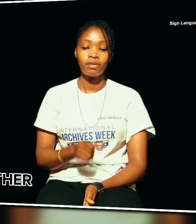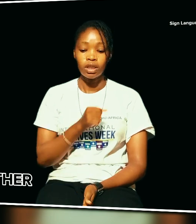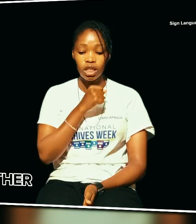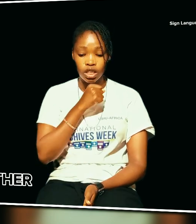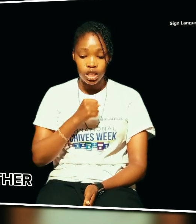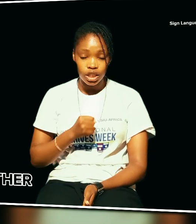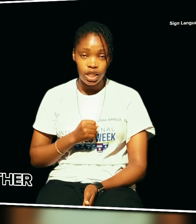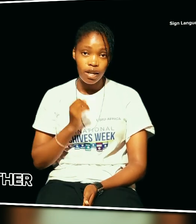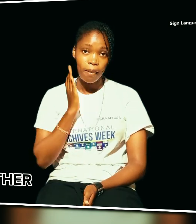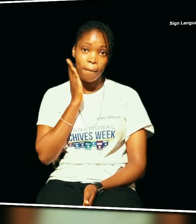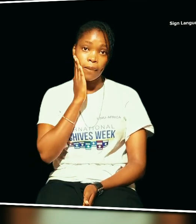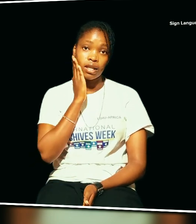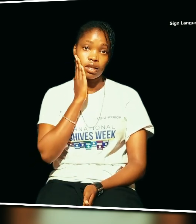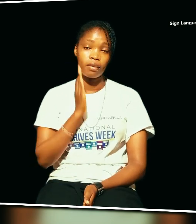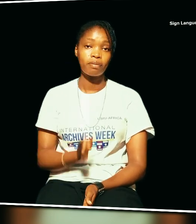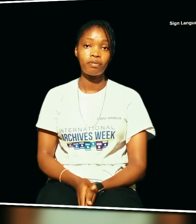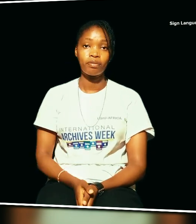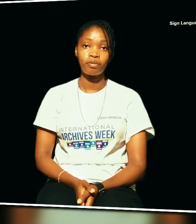Grandmother.